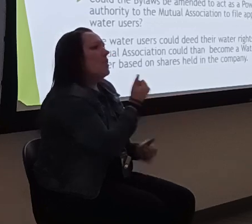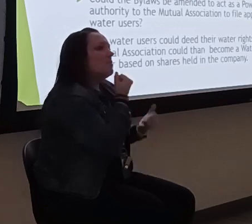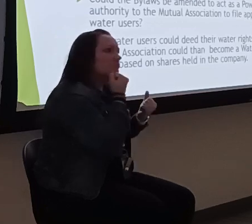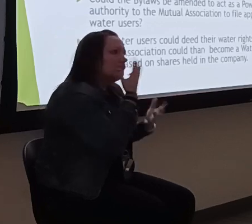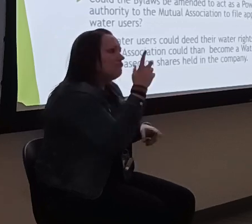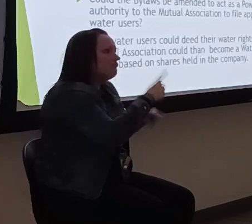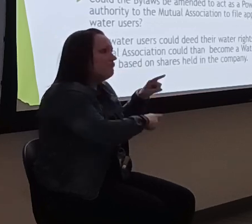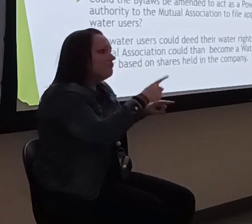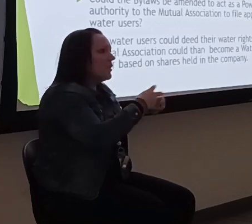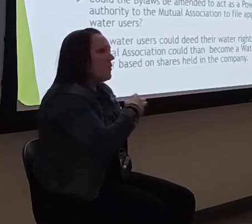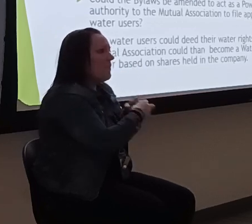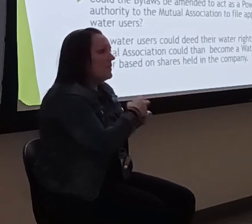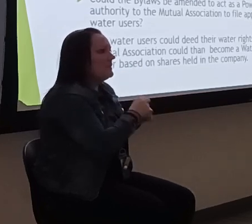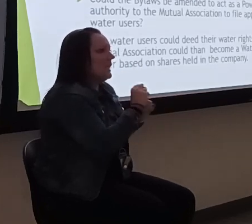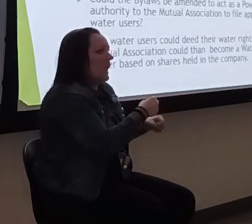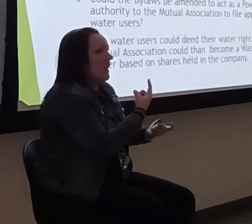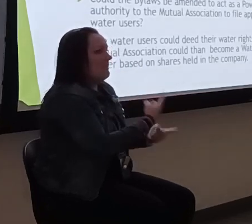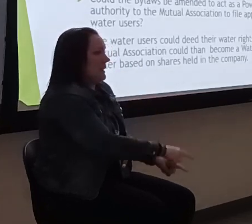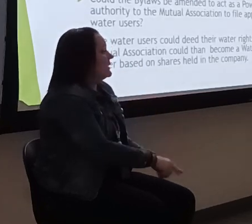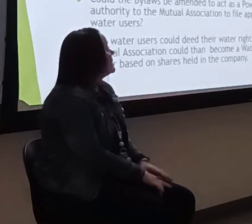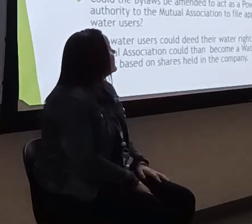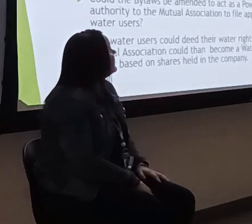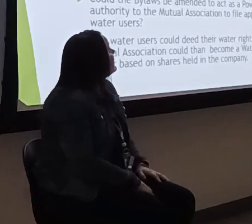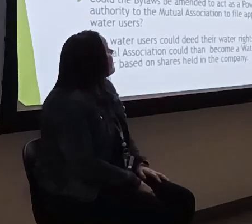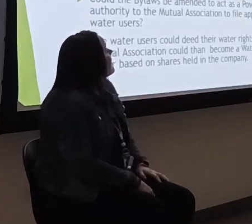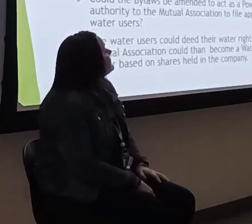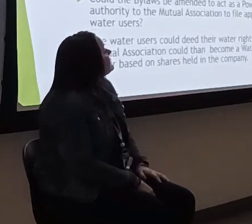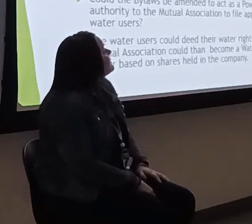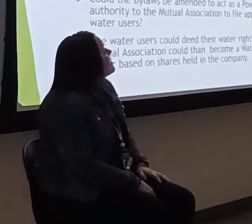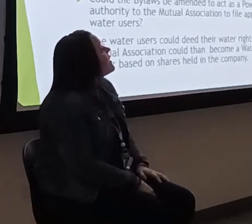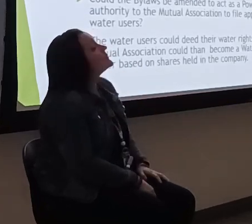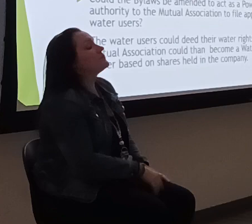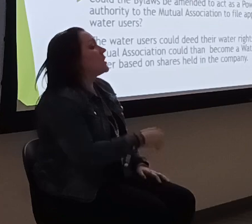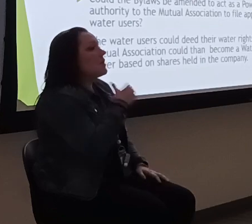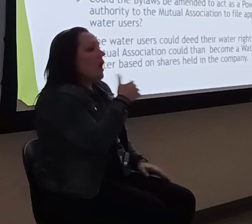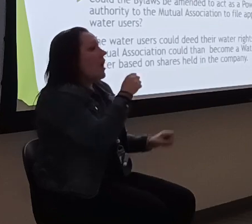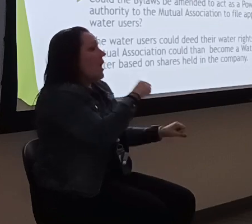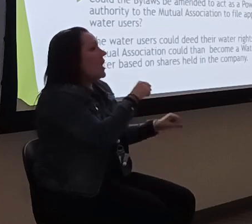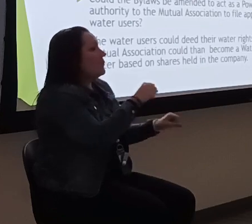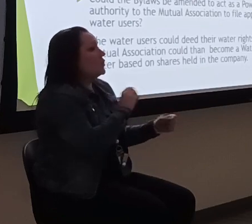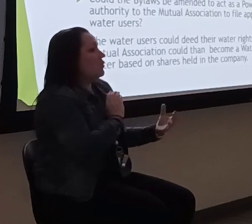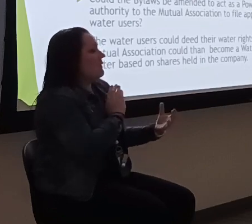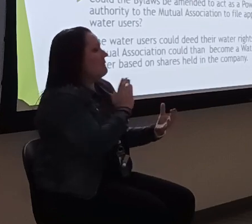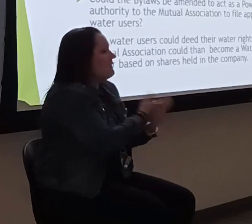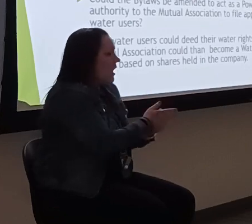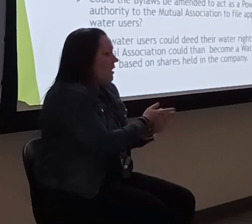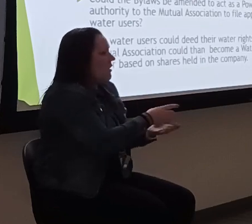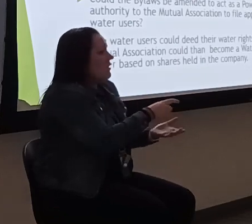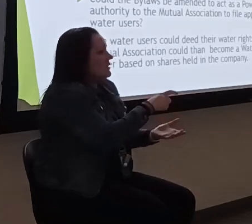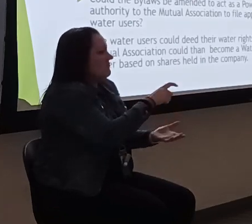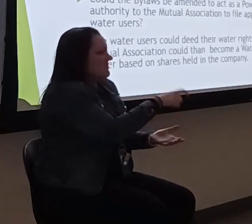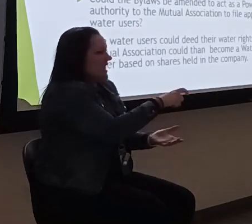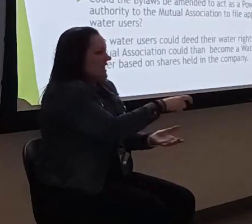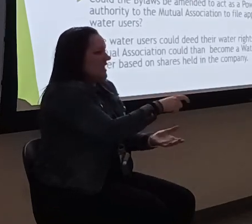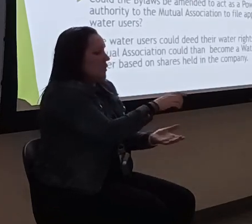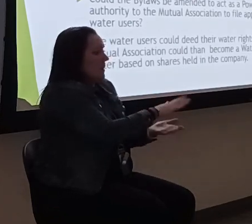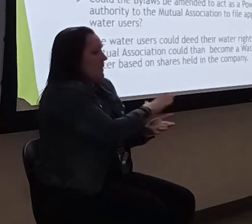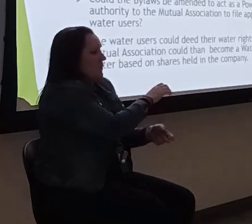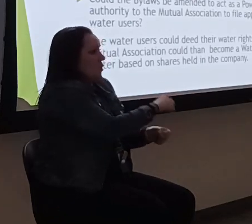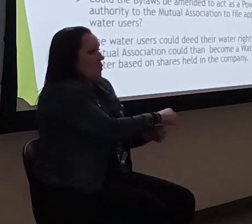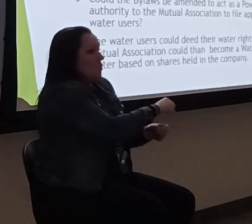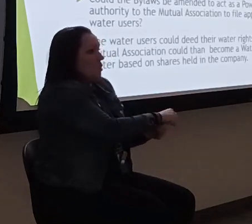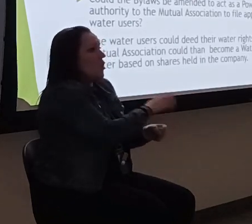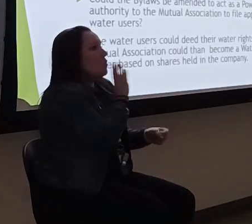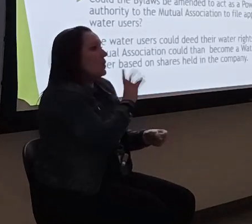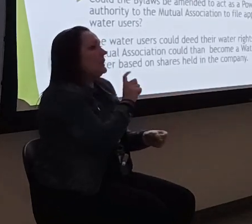issues that can happen. The mutual association is unable to file the necessary paperwork that it